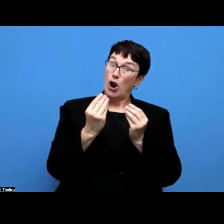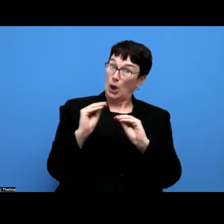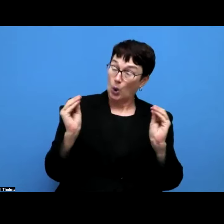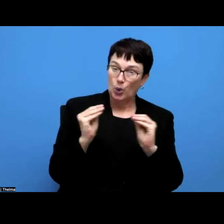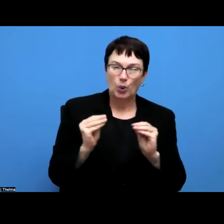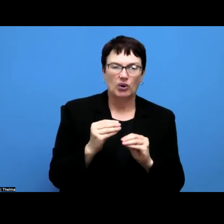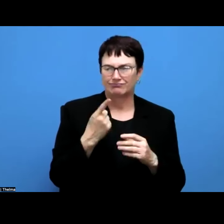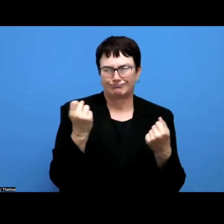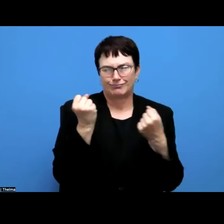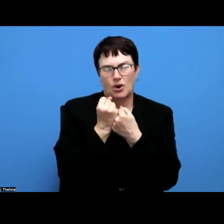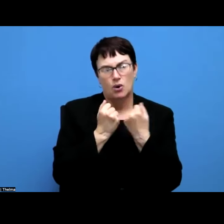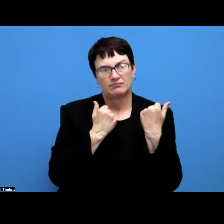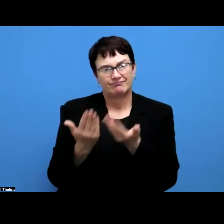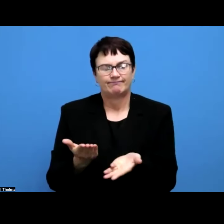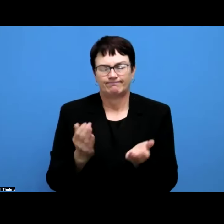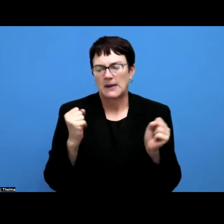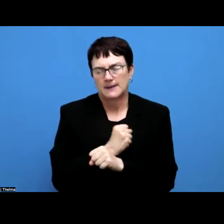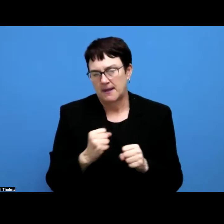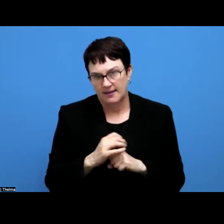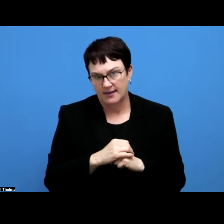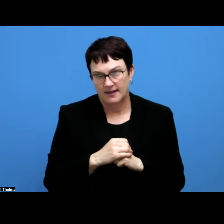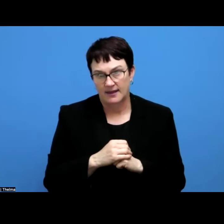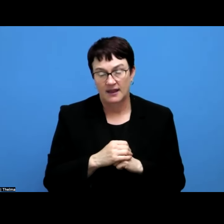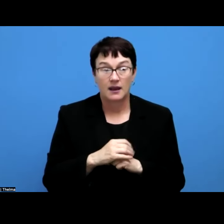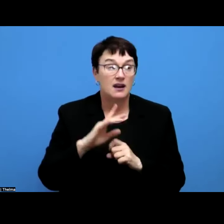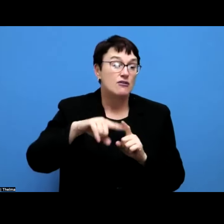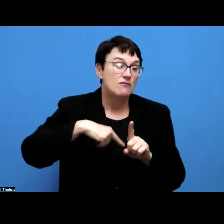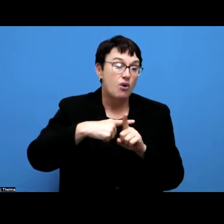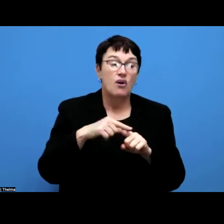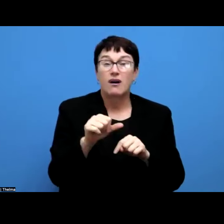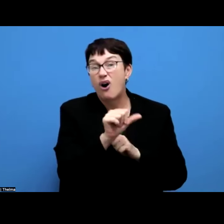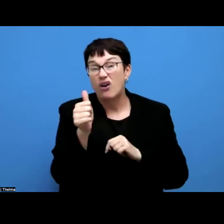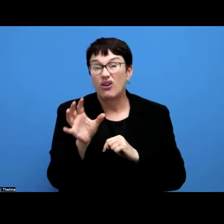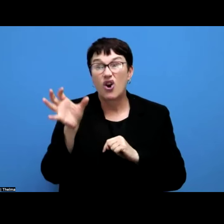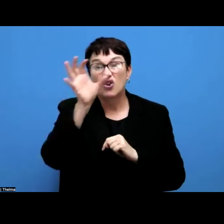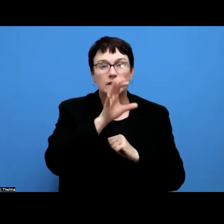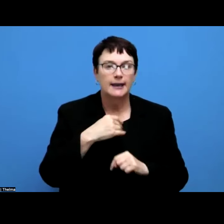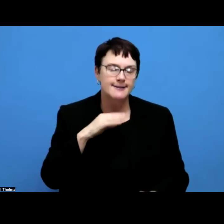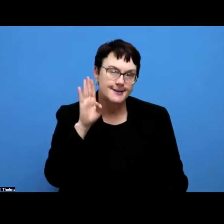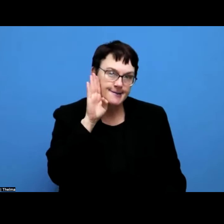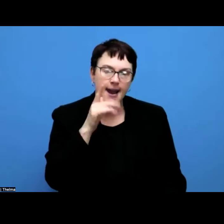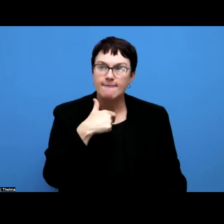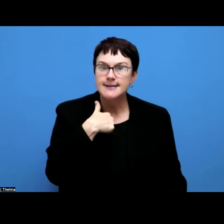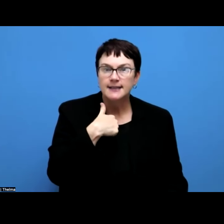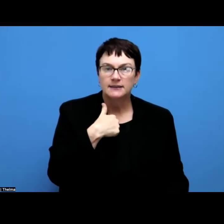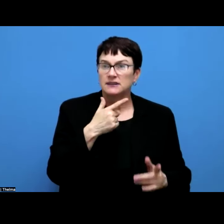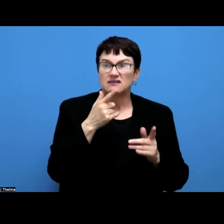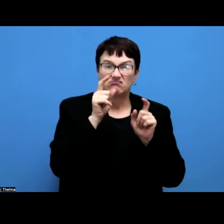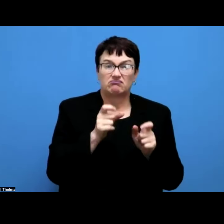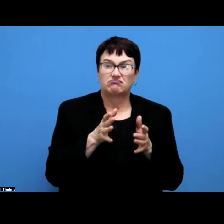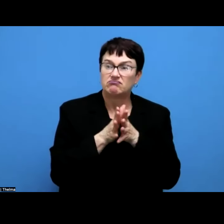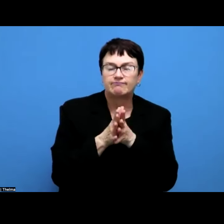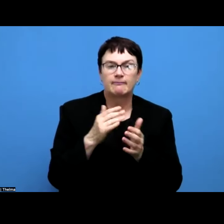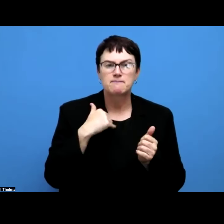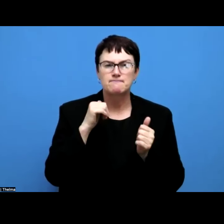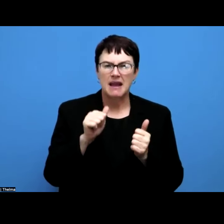needed. And we actually heard stories of people having to choose which essential health service to pay for